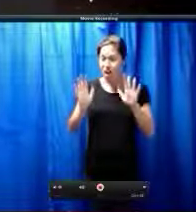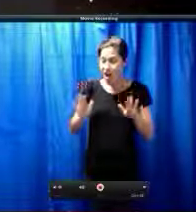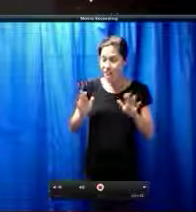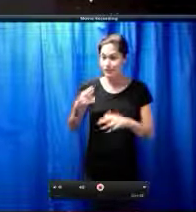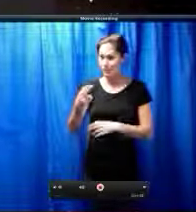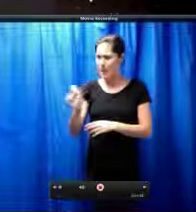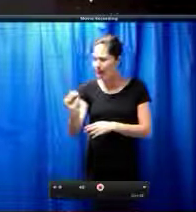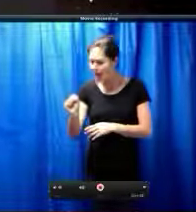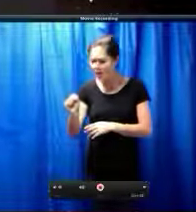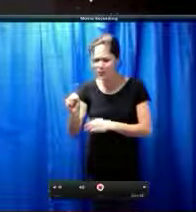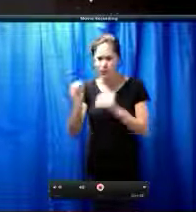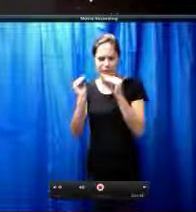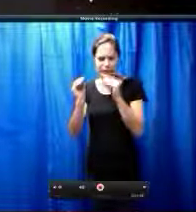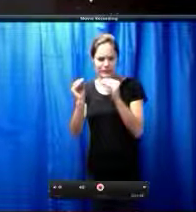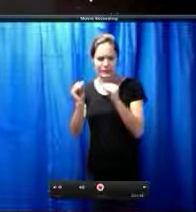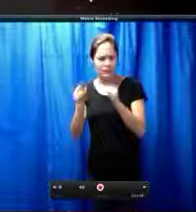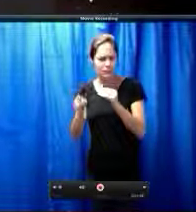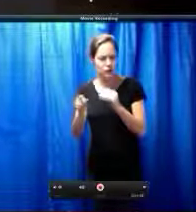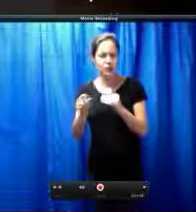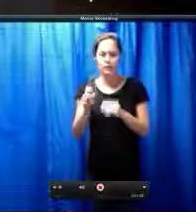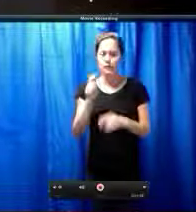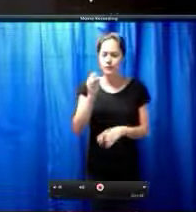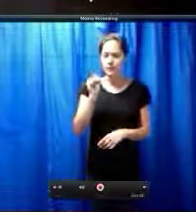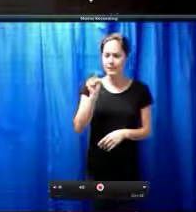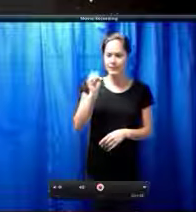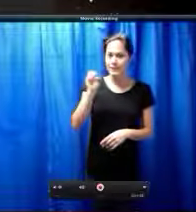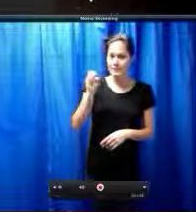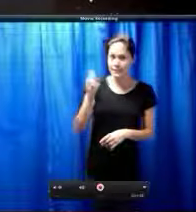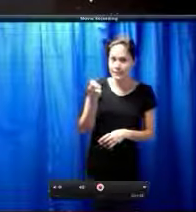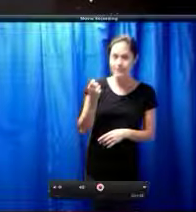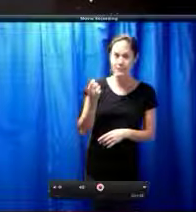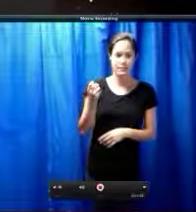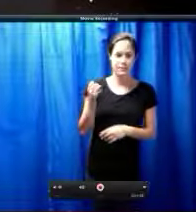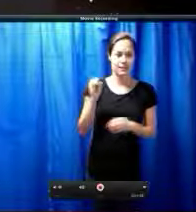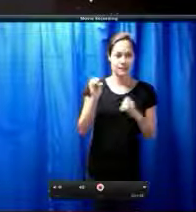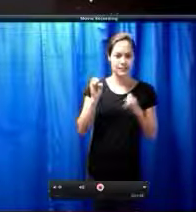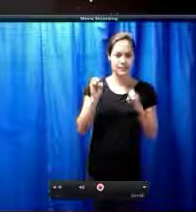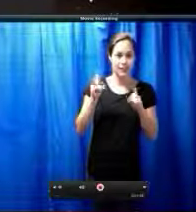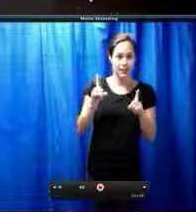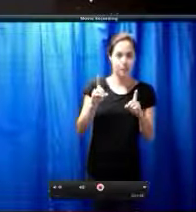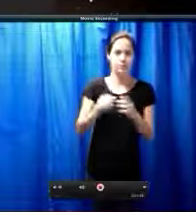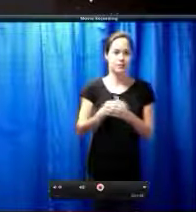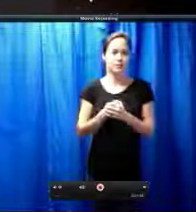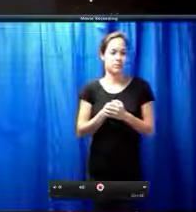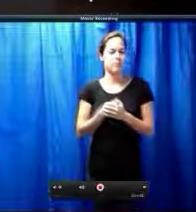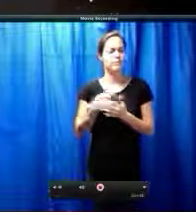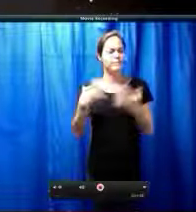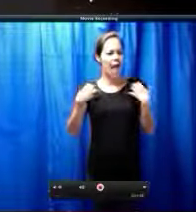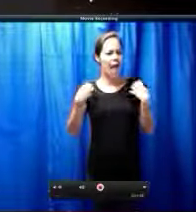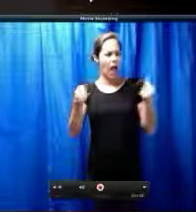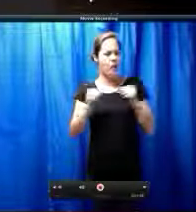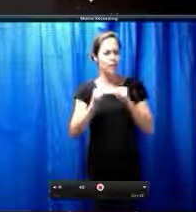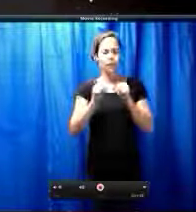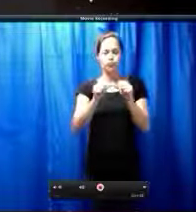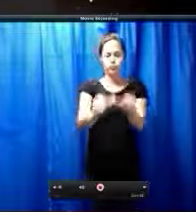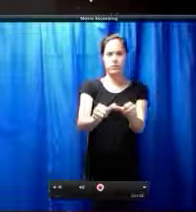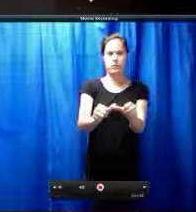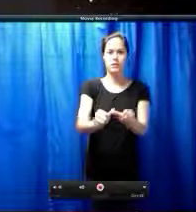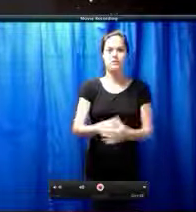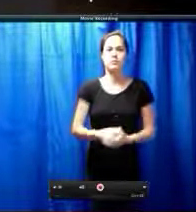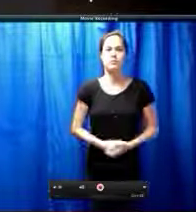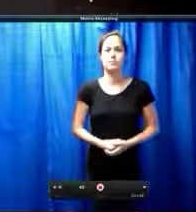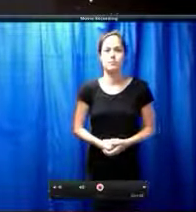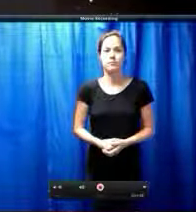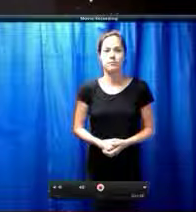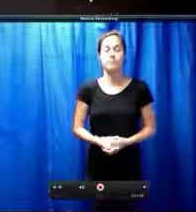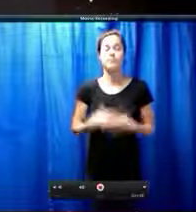great classes that help you make some good decisions, learn some good information so that you can stay healthy and well for the rest of your lives. So we're going to